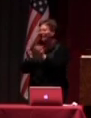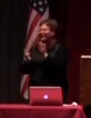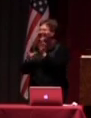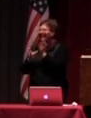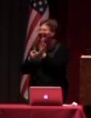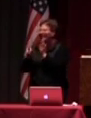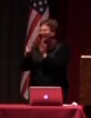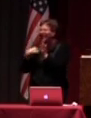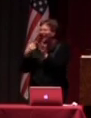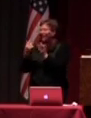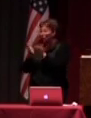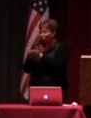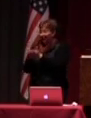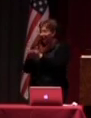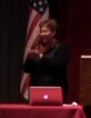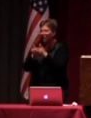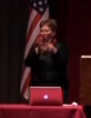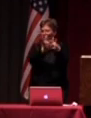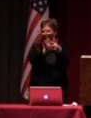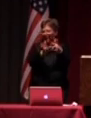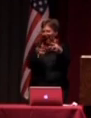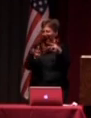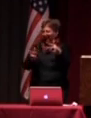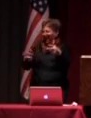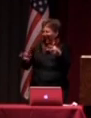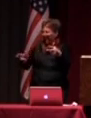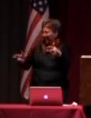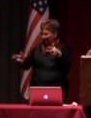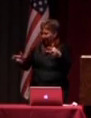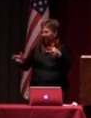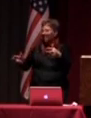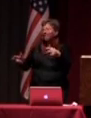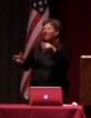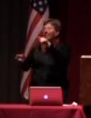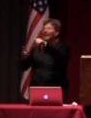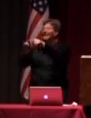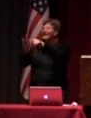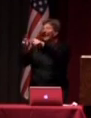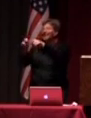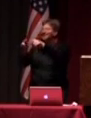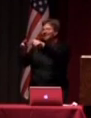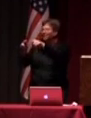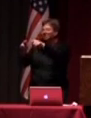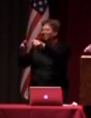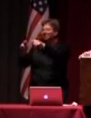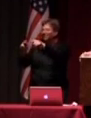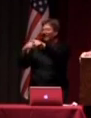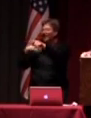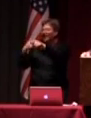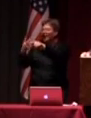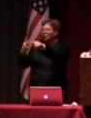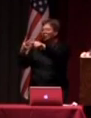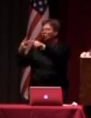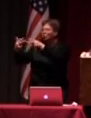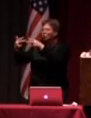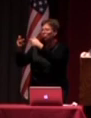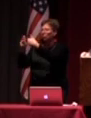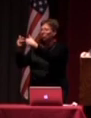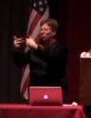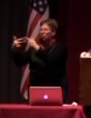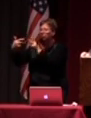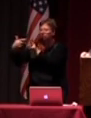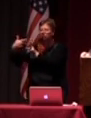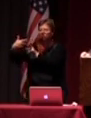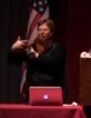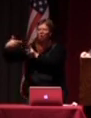easily controlled line. Nelson organized his ships into two great, flexible, maneuverable columns, a feat that required all